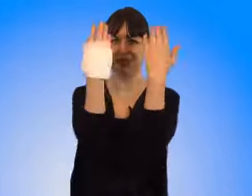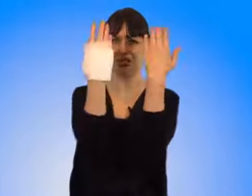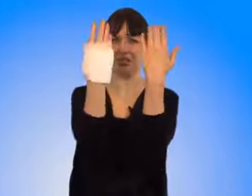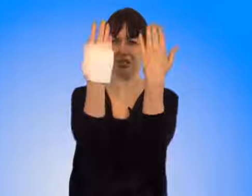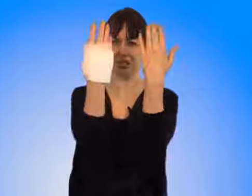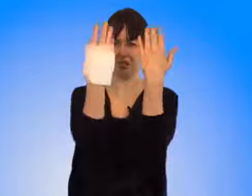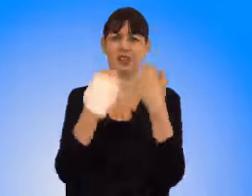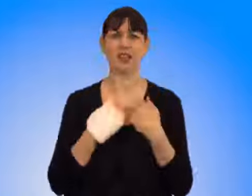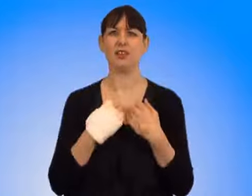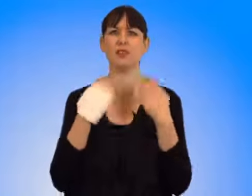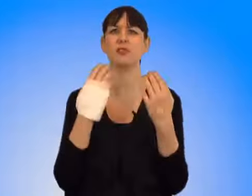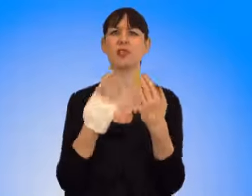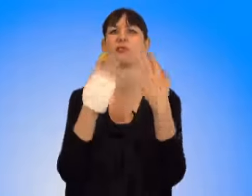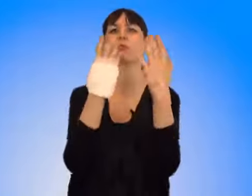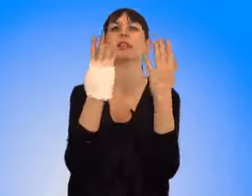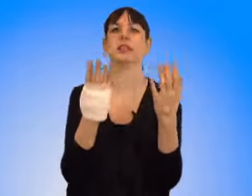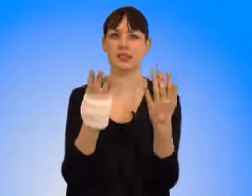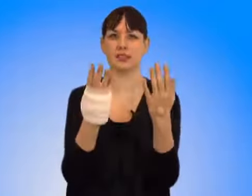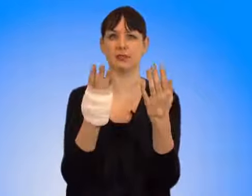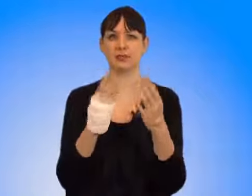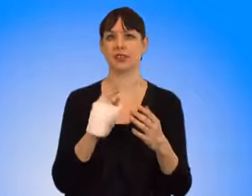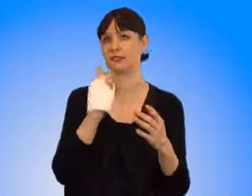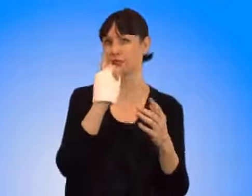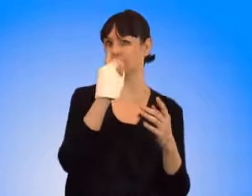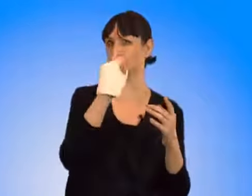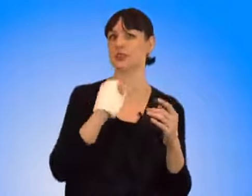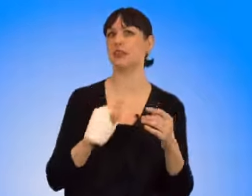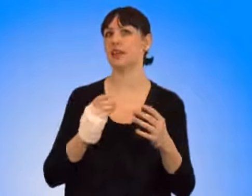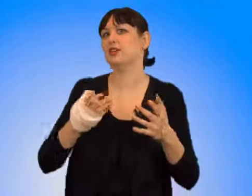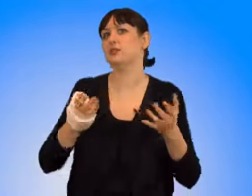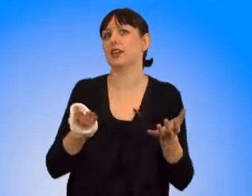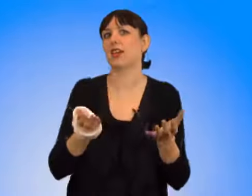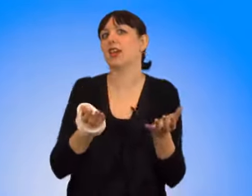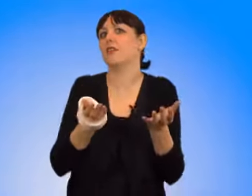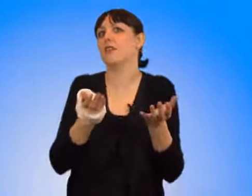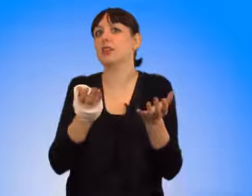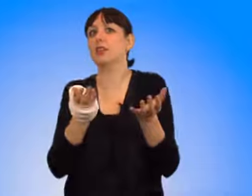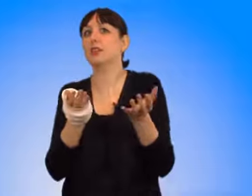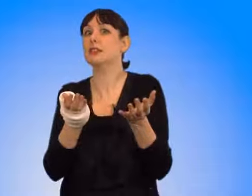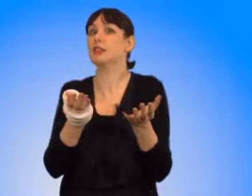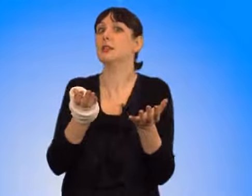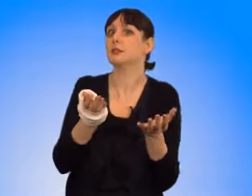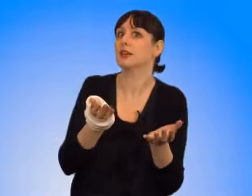hands hurt and you're feeling really lazy. So you decide to take everything at the same